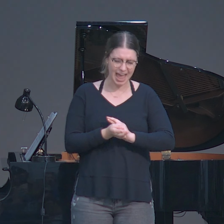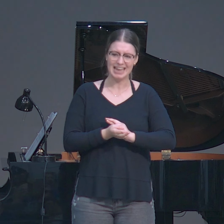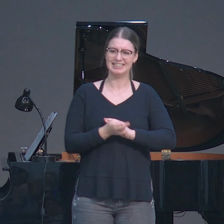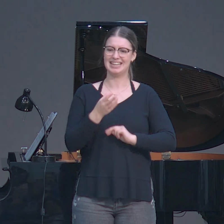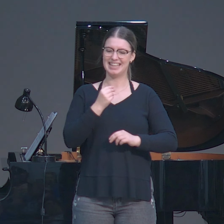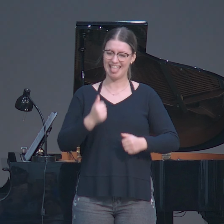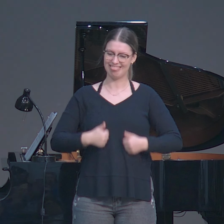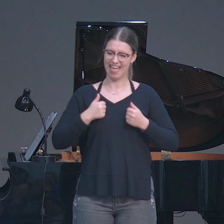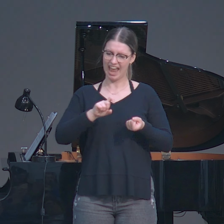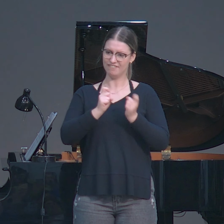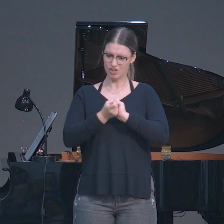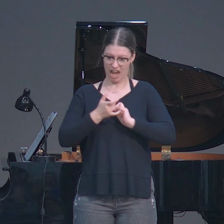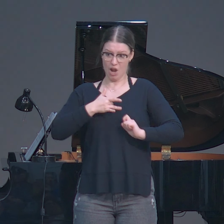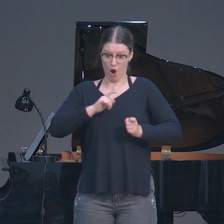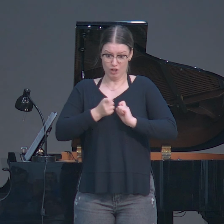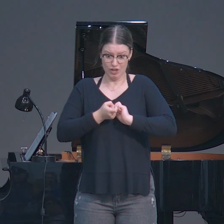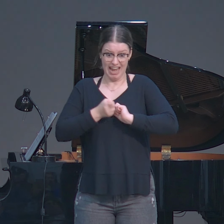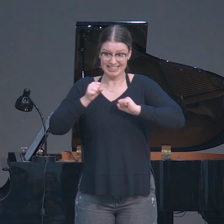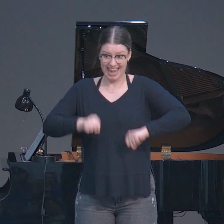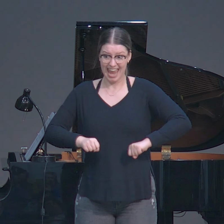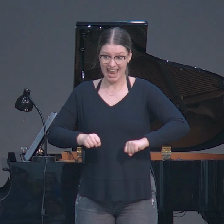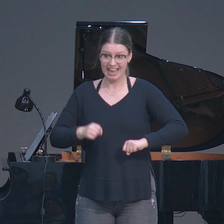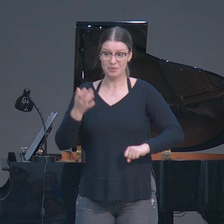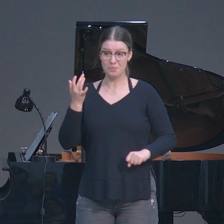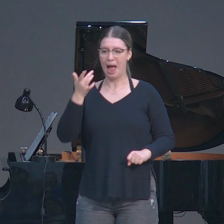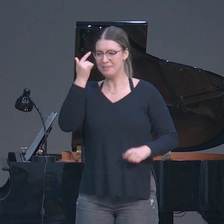and life change. Jesus came